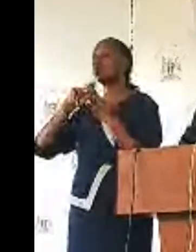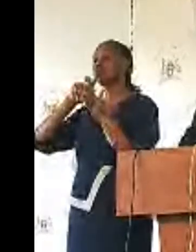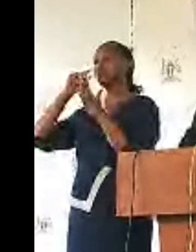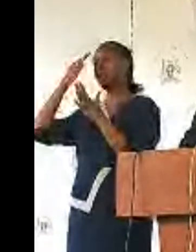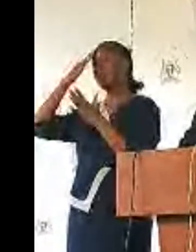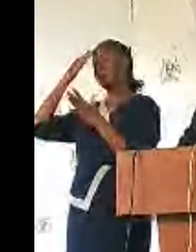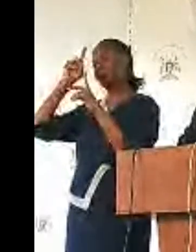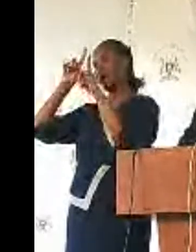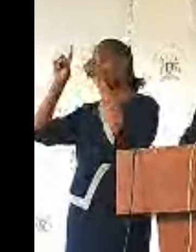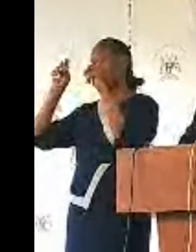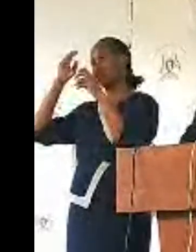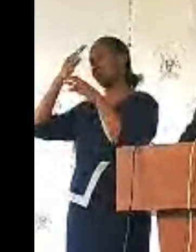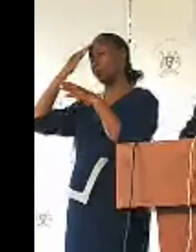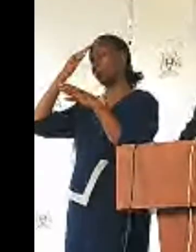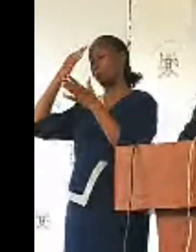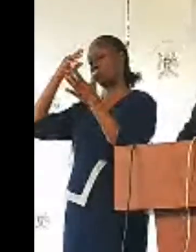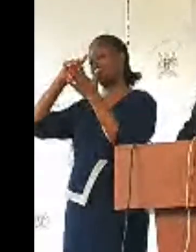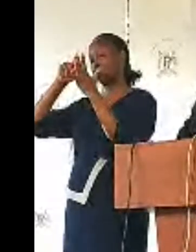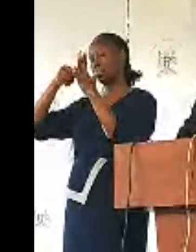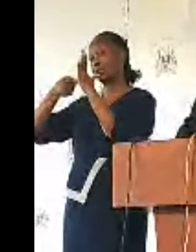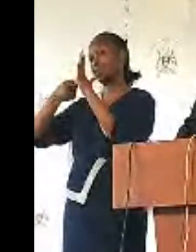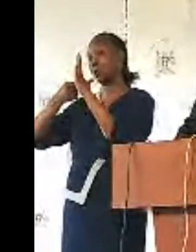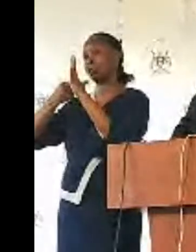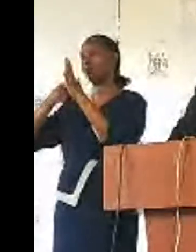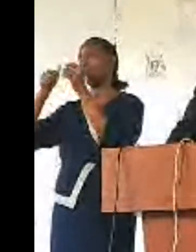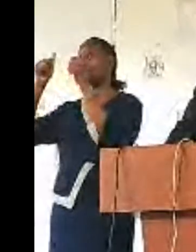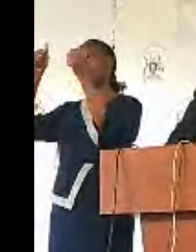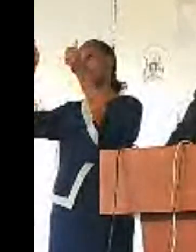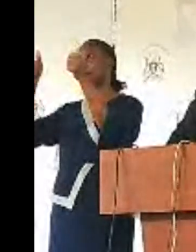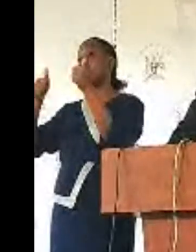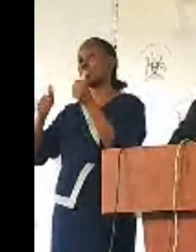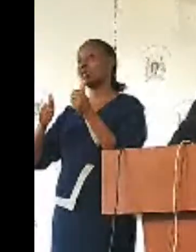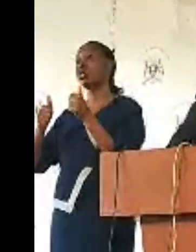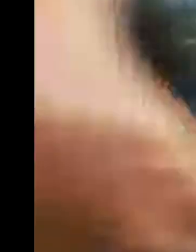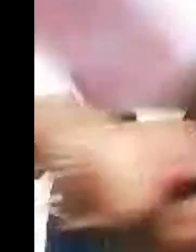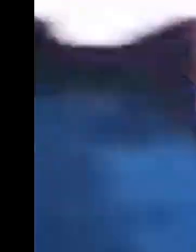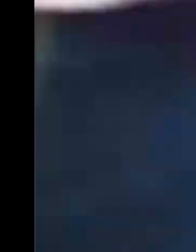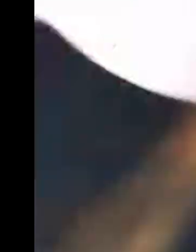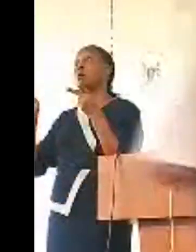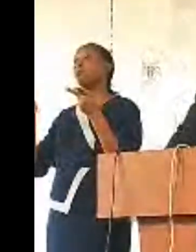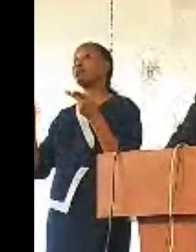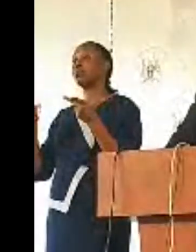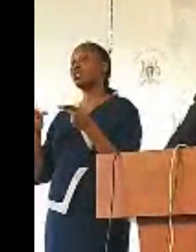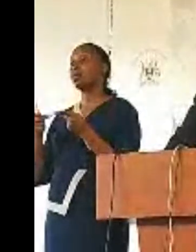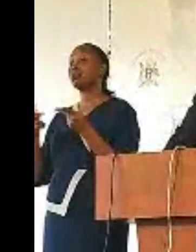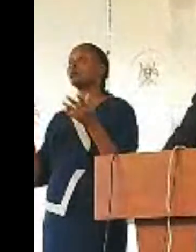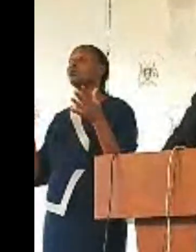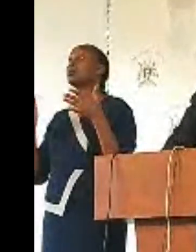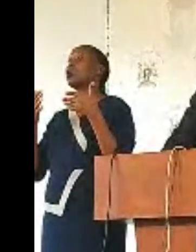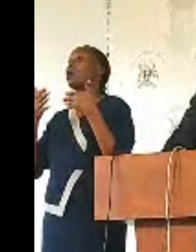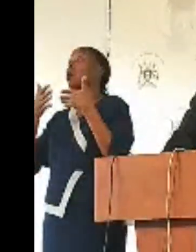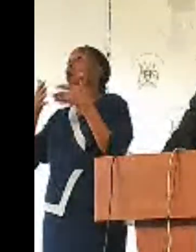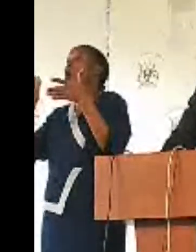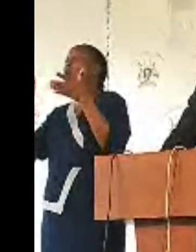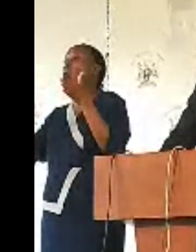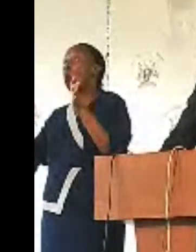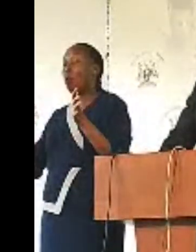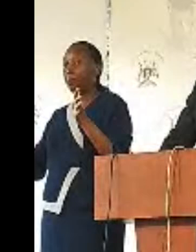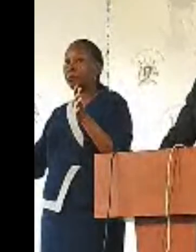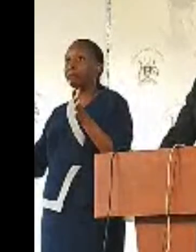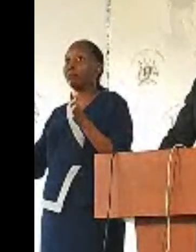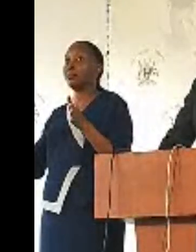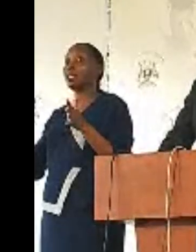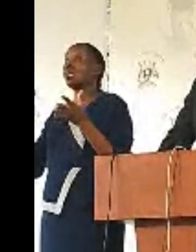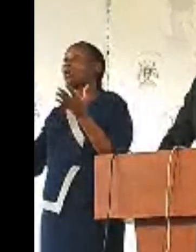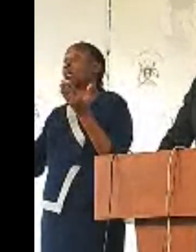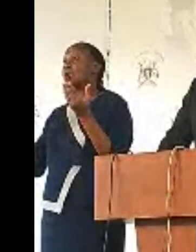the registers in conspicuous places. The notice boards outside that can be